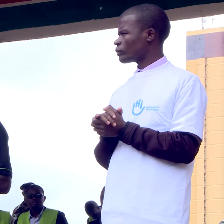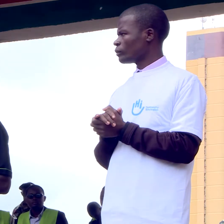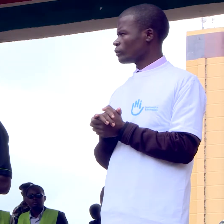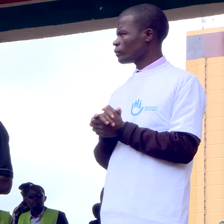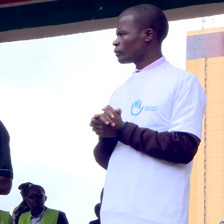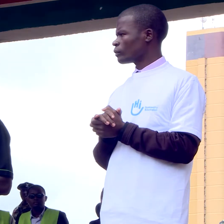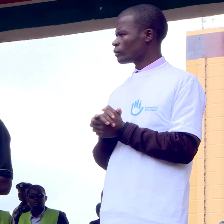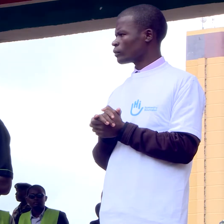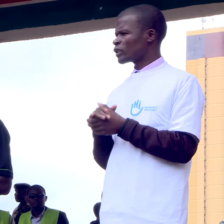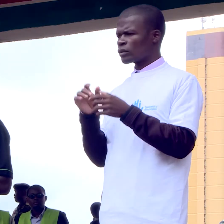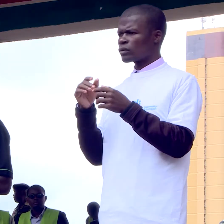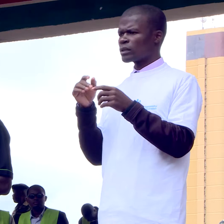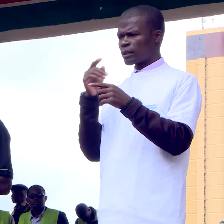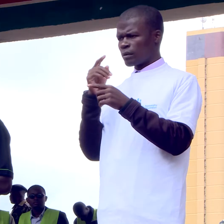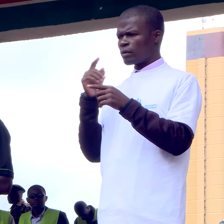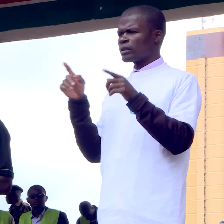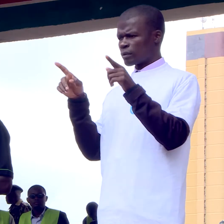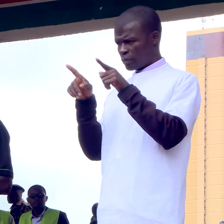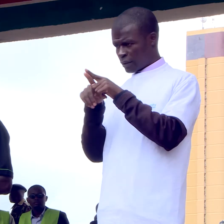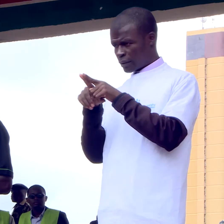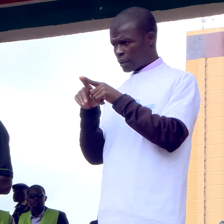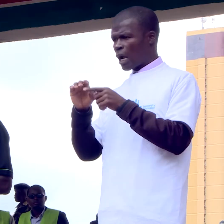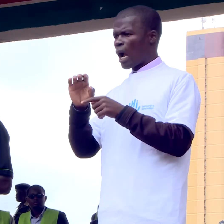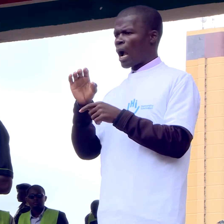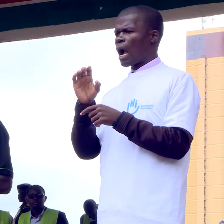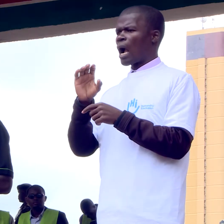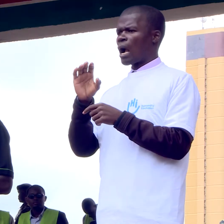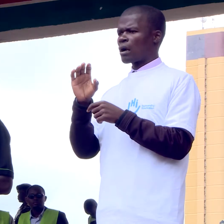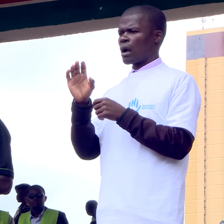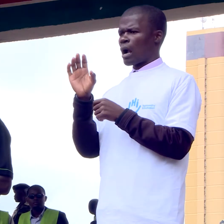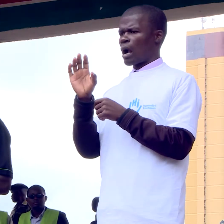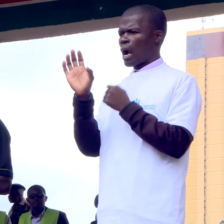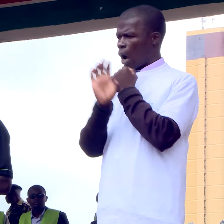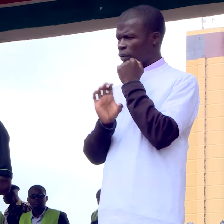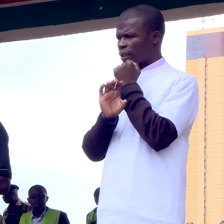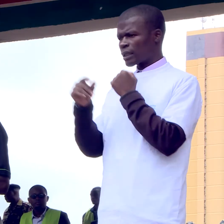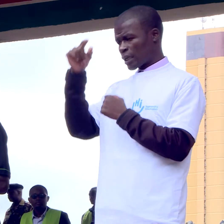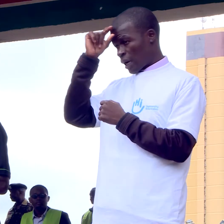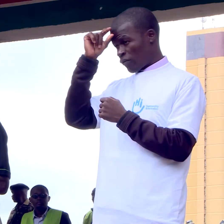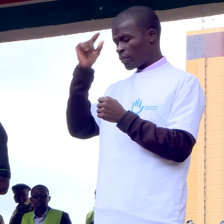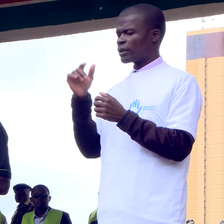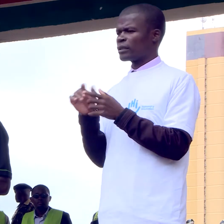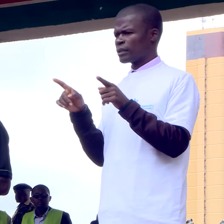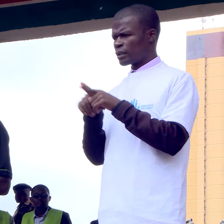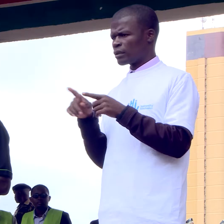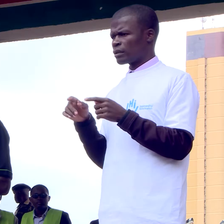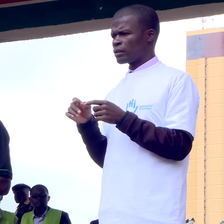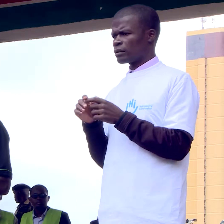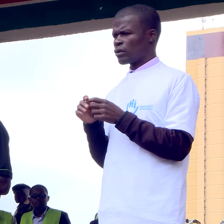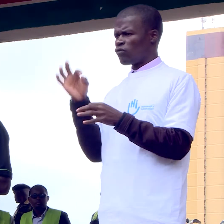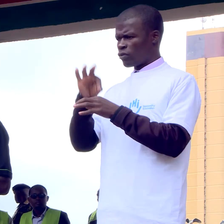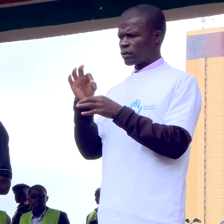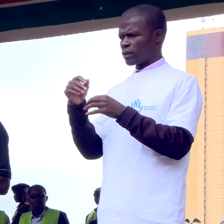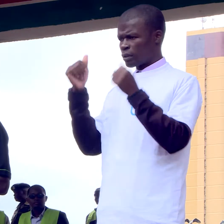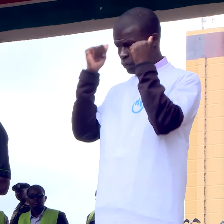also including the county government, and to enable the Commission deliver on civic and voter education to